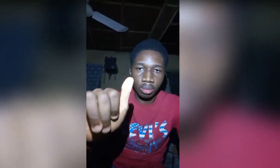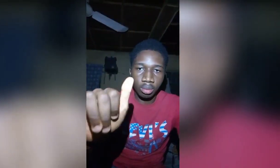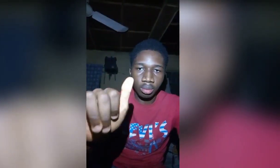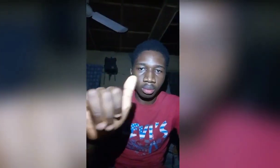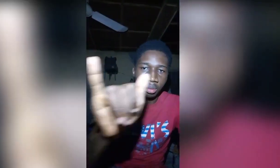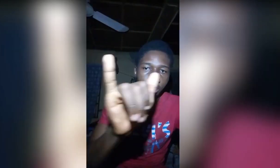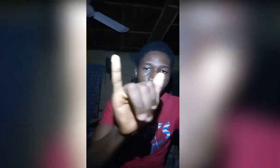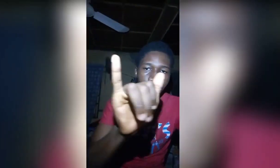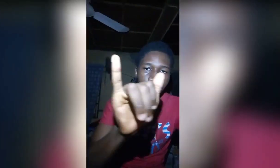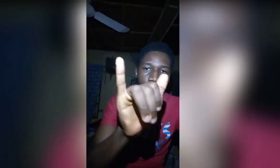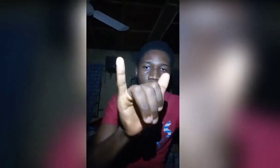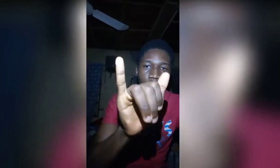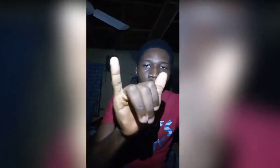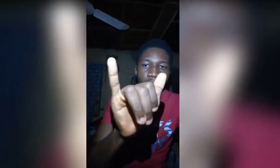Perfect. Then Z.